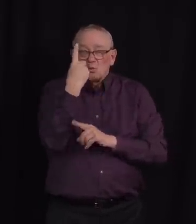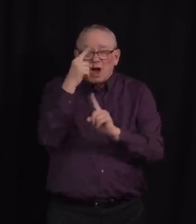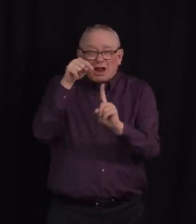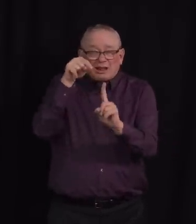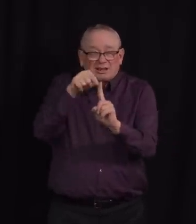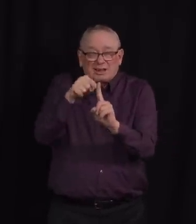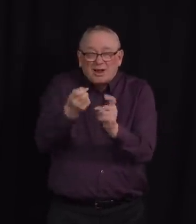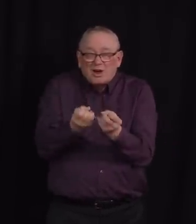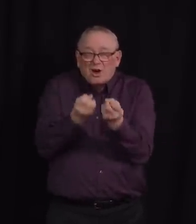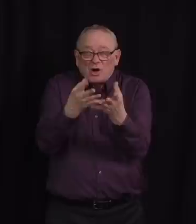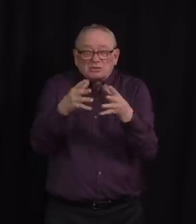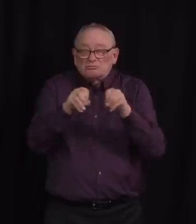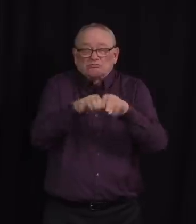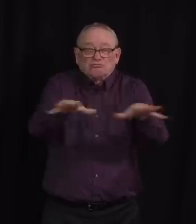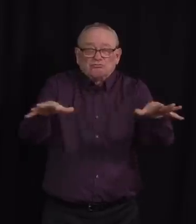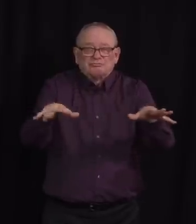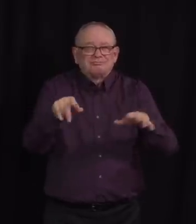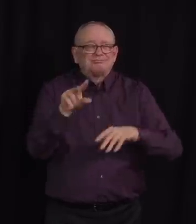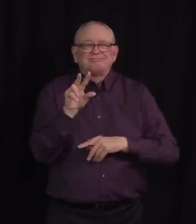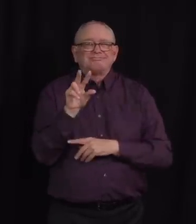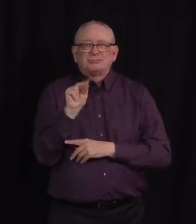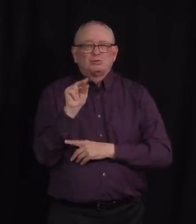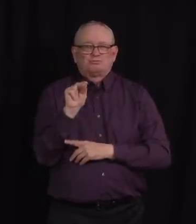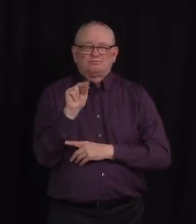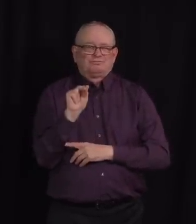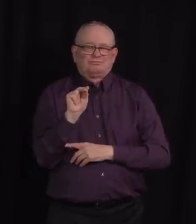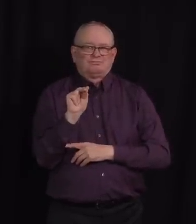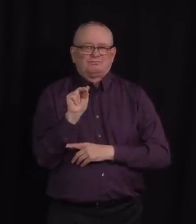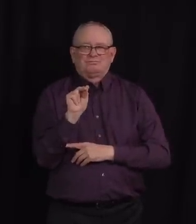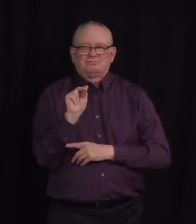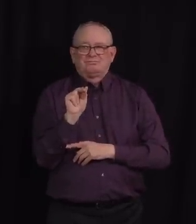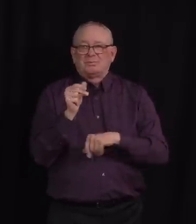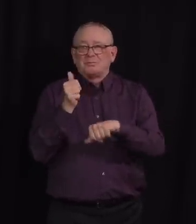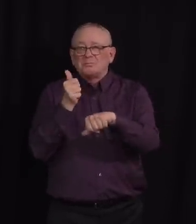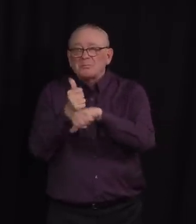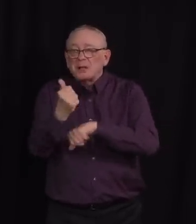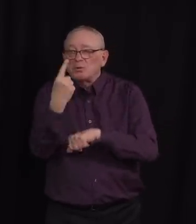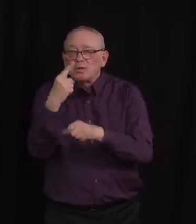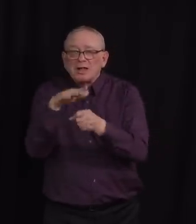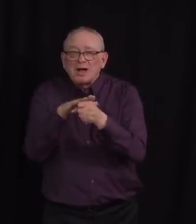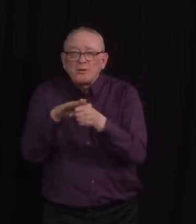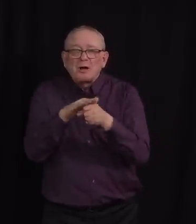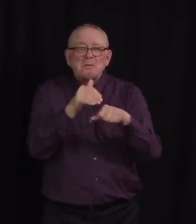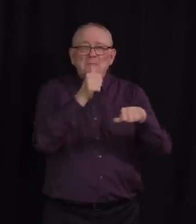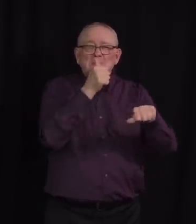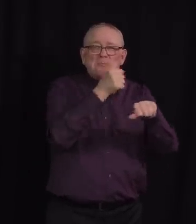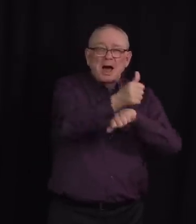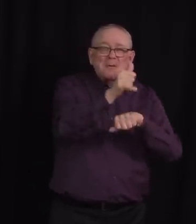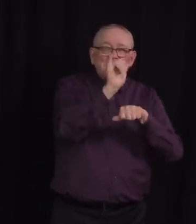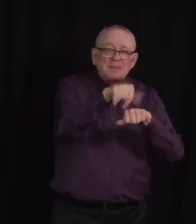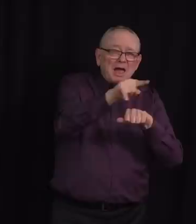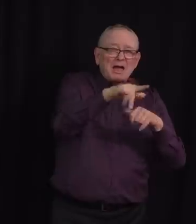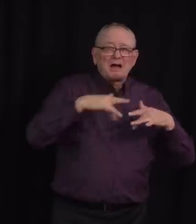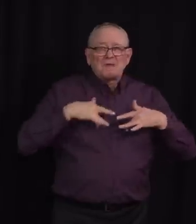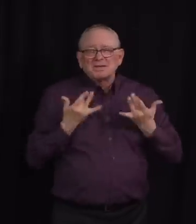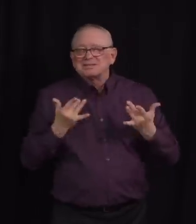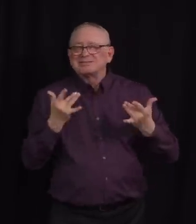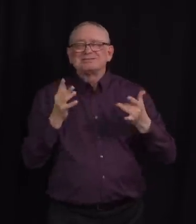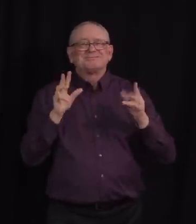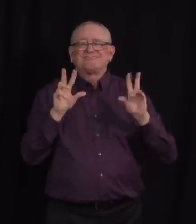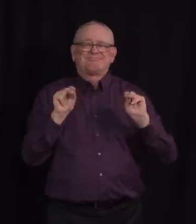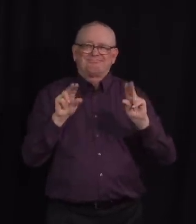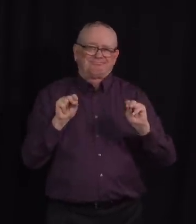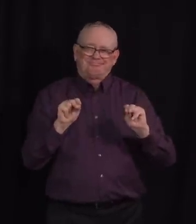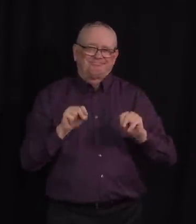or activity that is driving the recent increase. We have seen indoor social gatherings, outbreaks, and people working